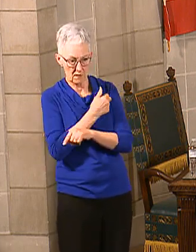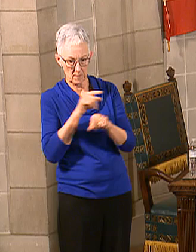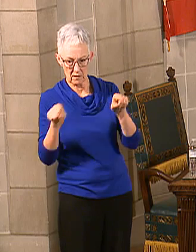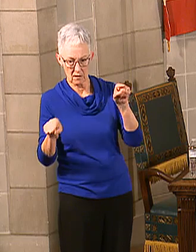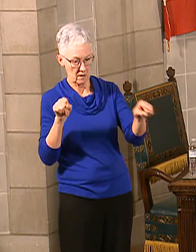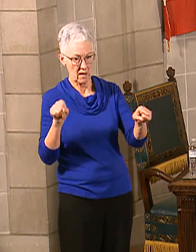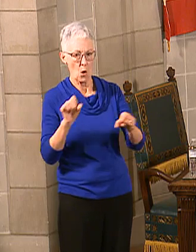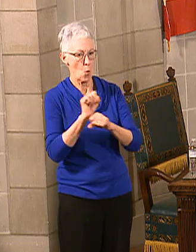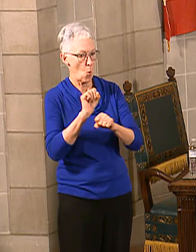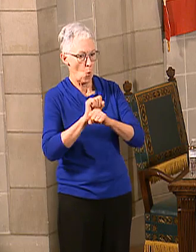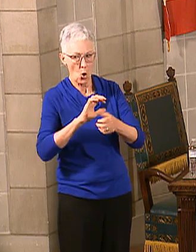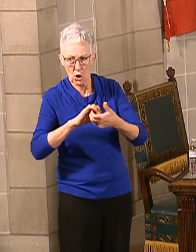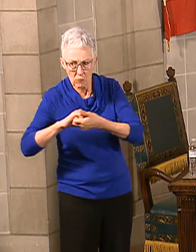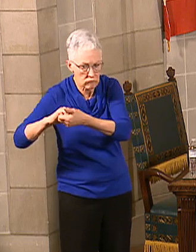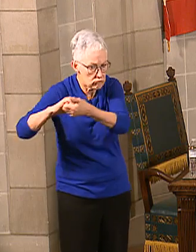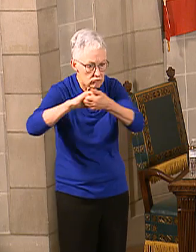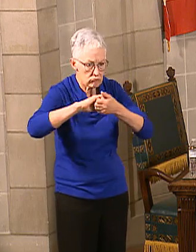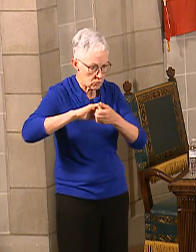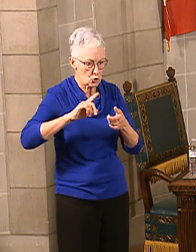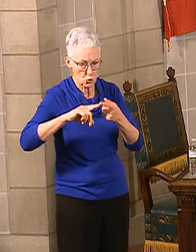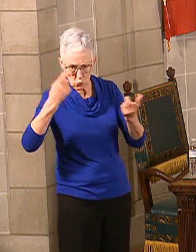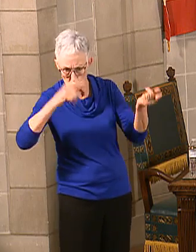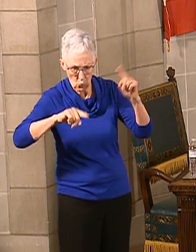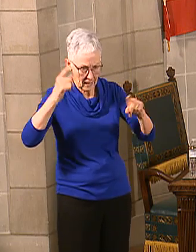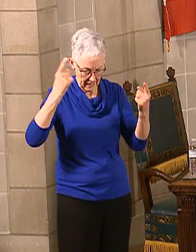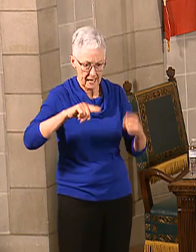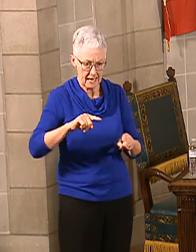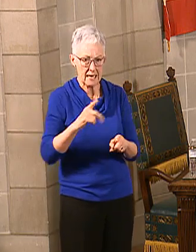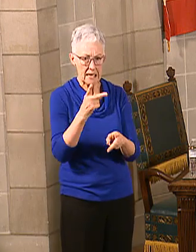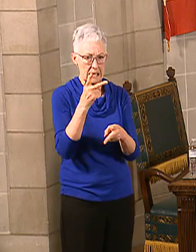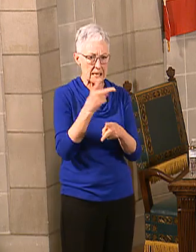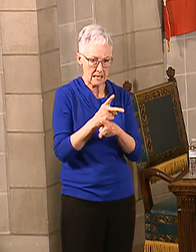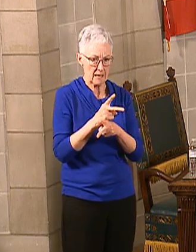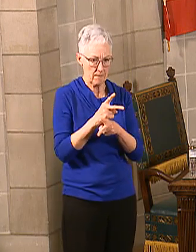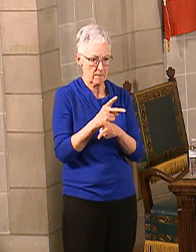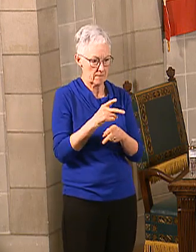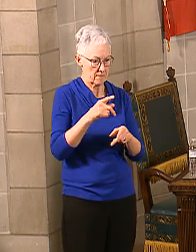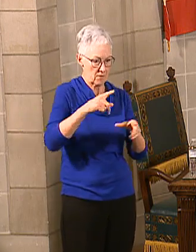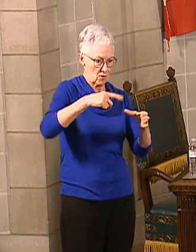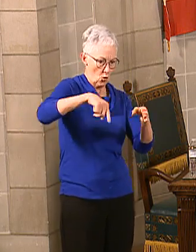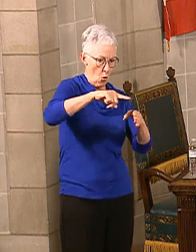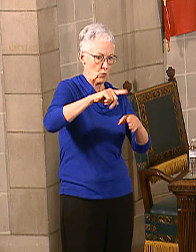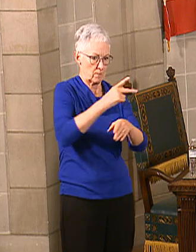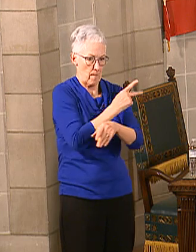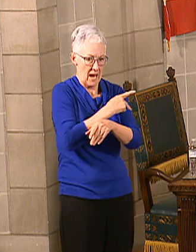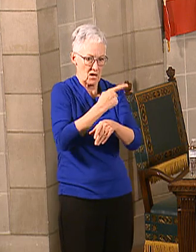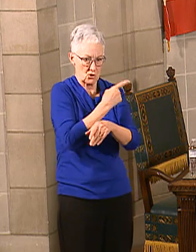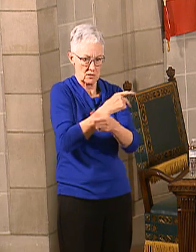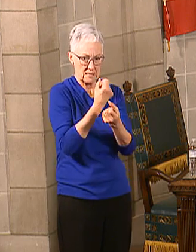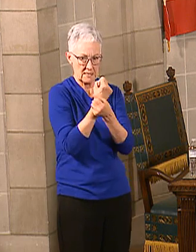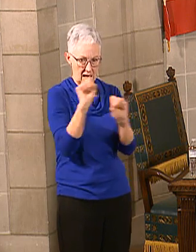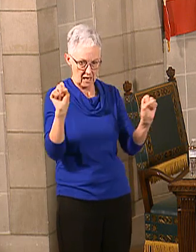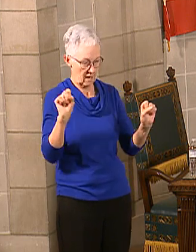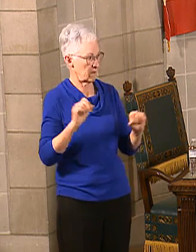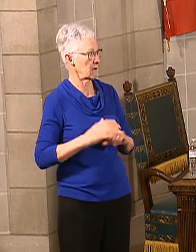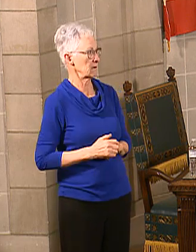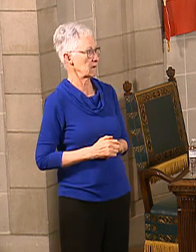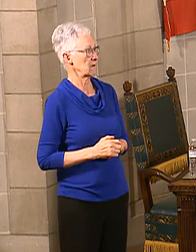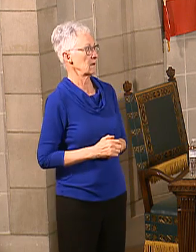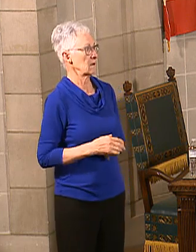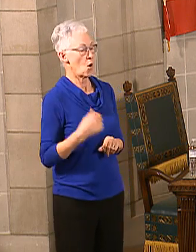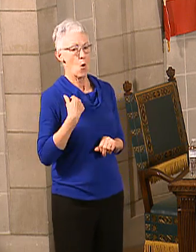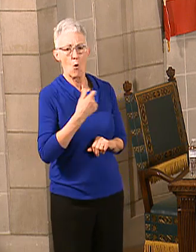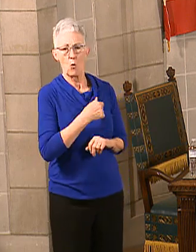weekend. Now, that's obviously, we can't keep using hospital beds for that type of situation unless somebody's ill